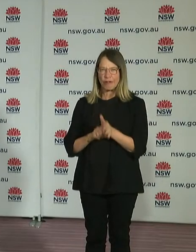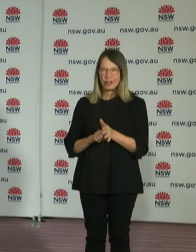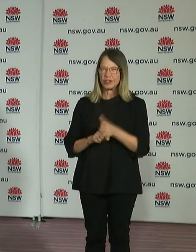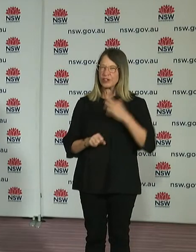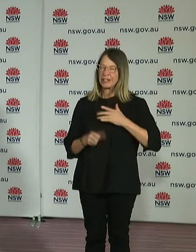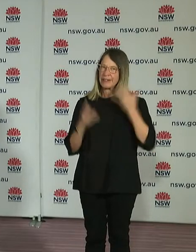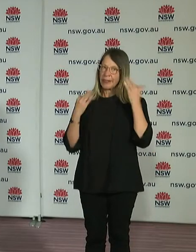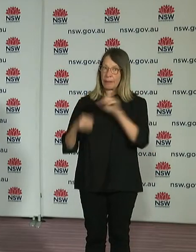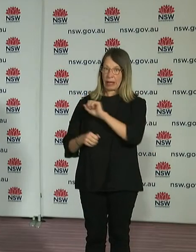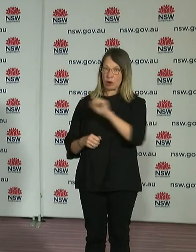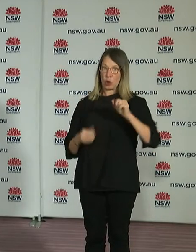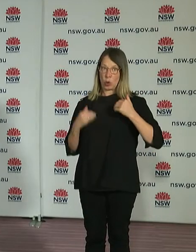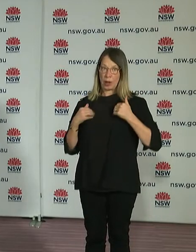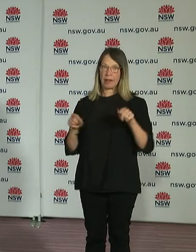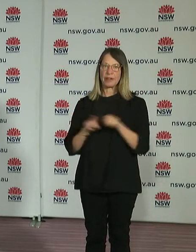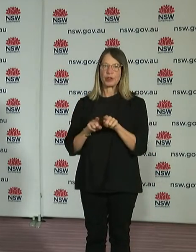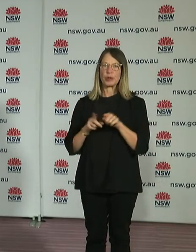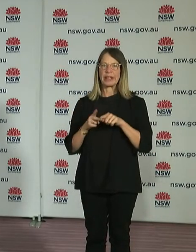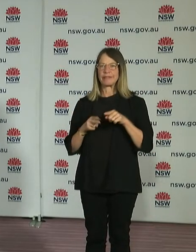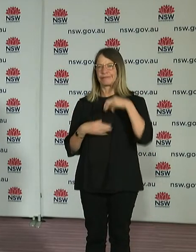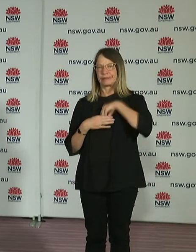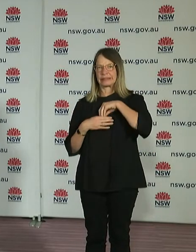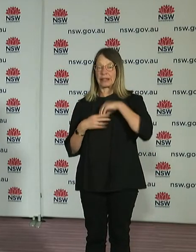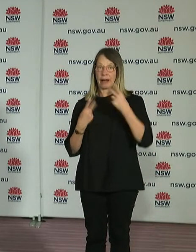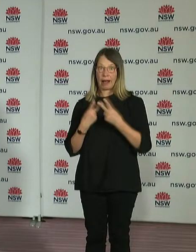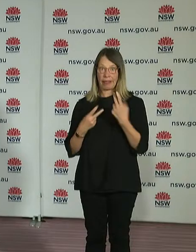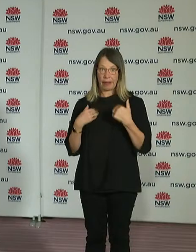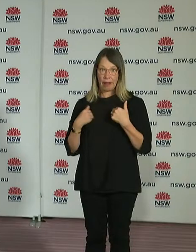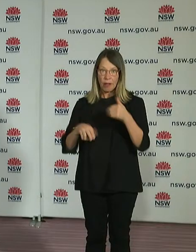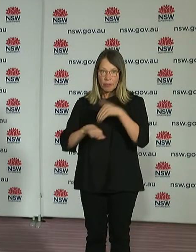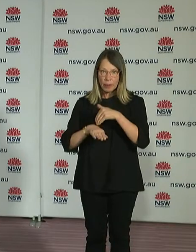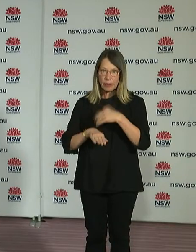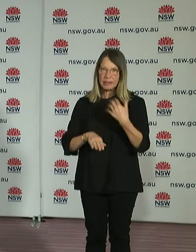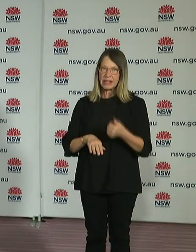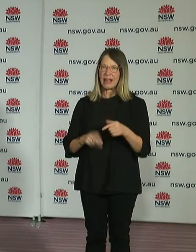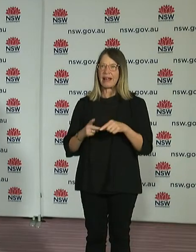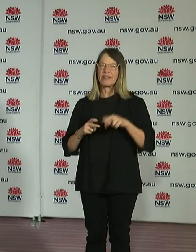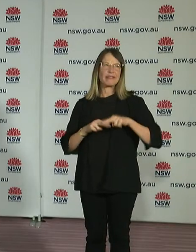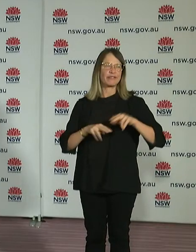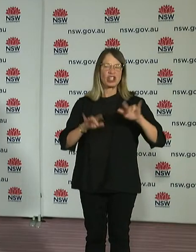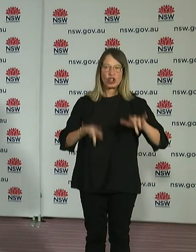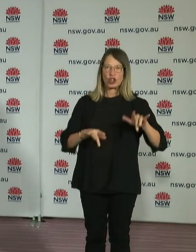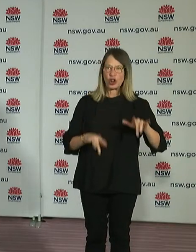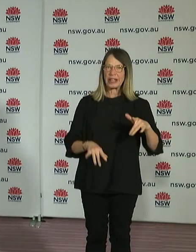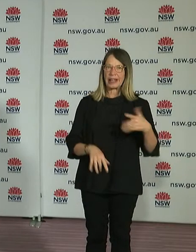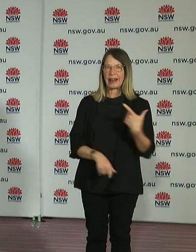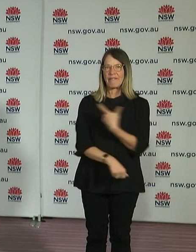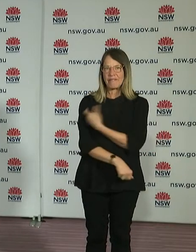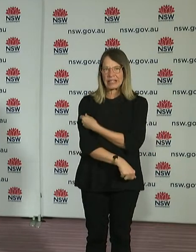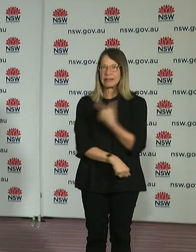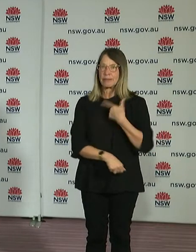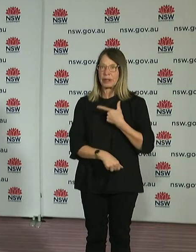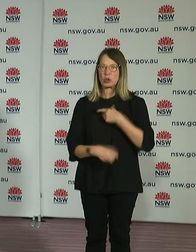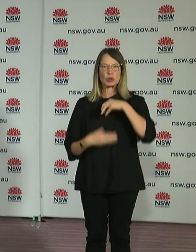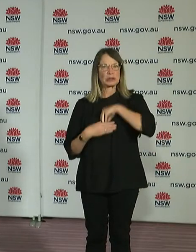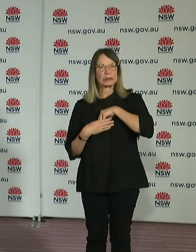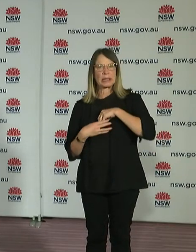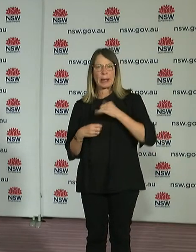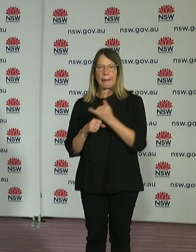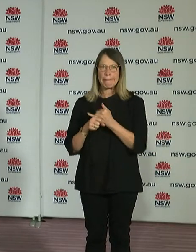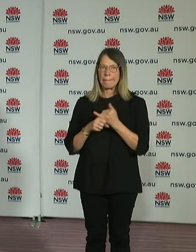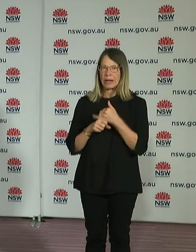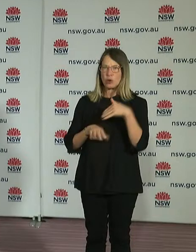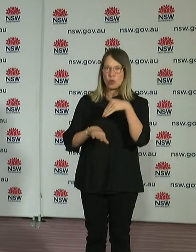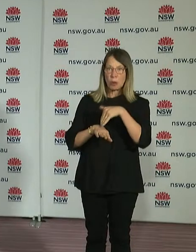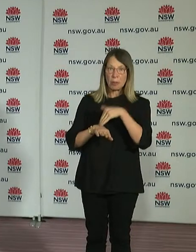you've got concerns and have not been able to be vaccinated due to an underlying medical condition, even if you've got a medical exemption and